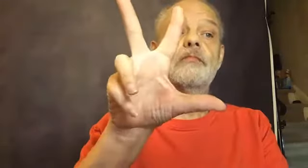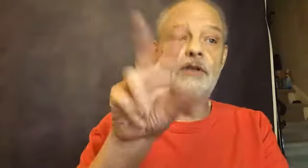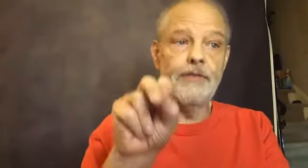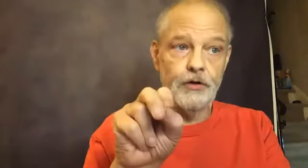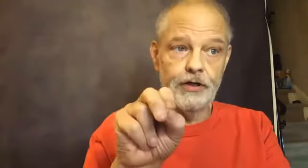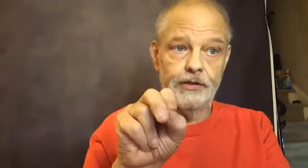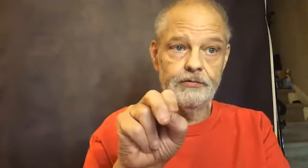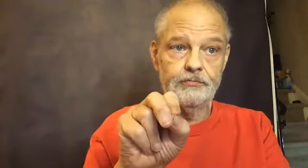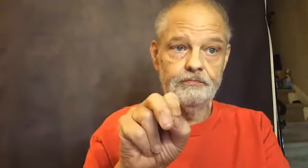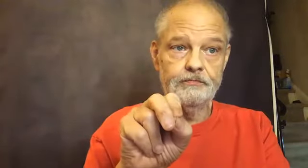30.